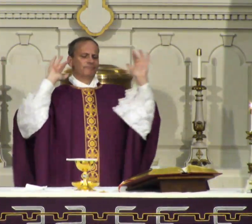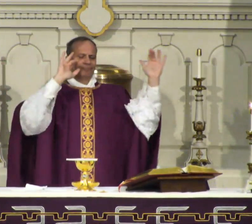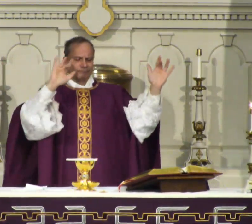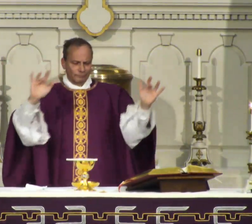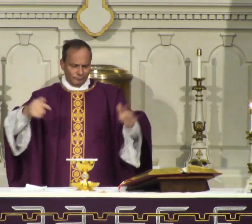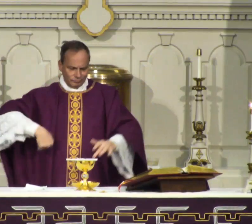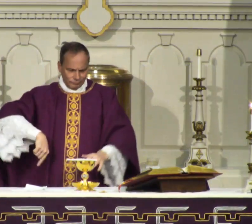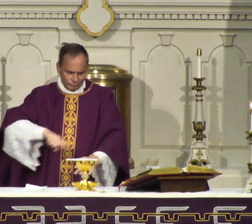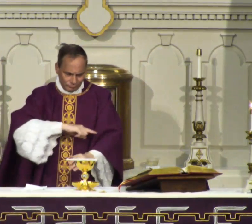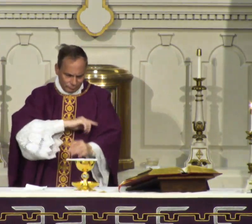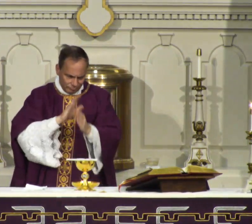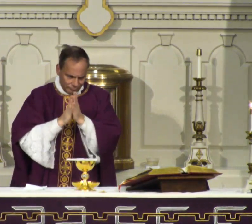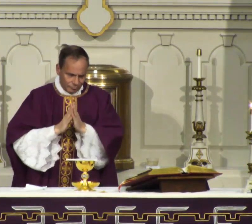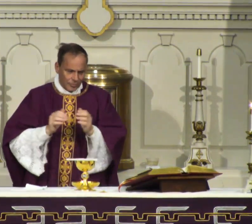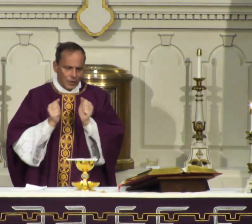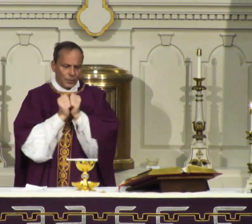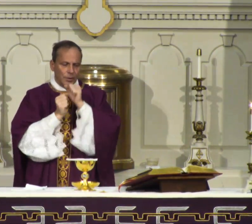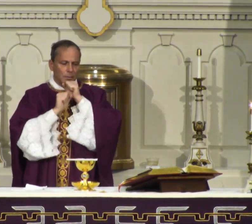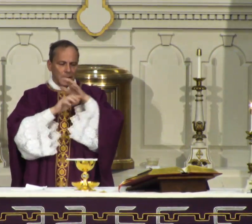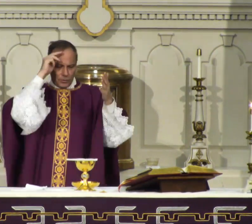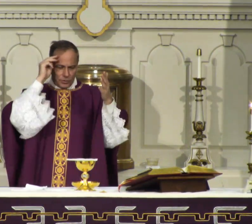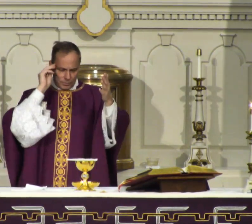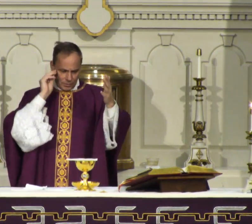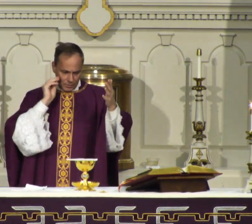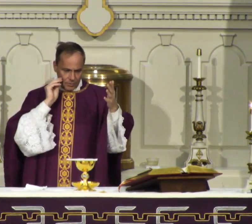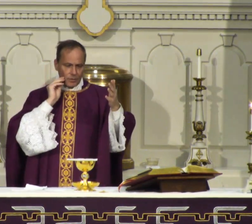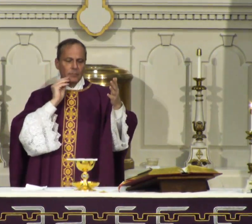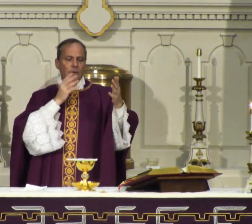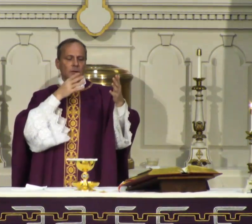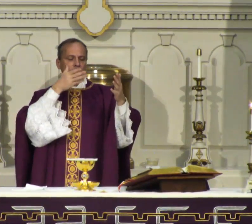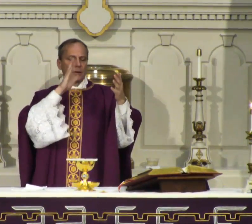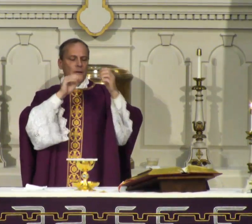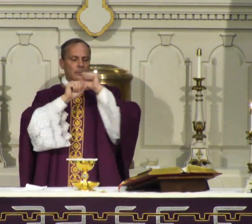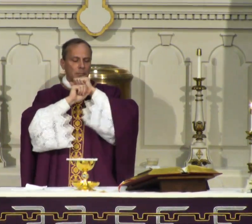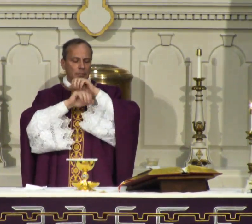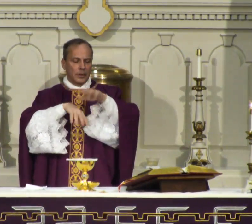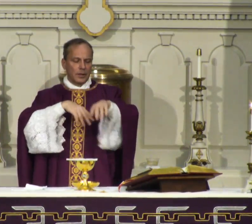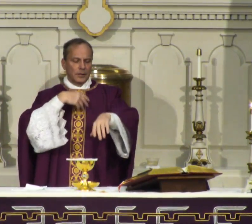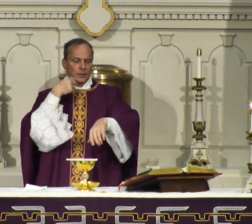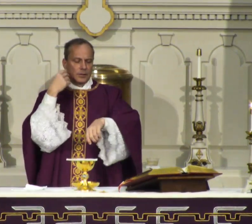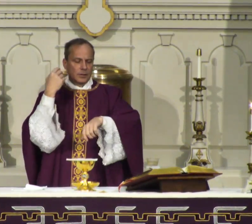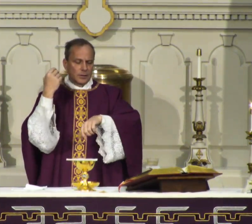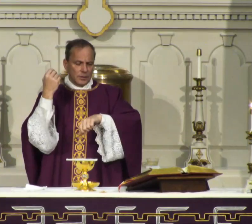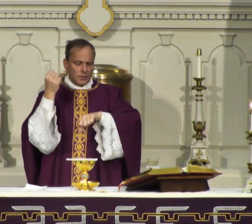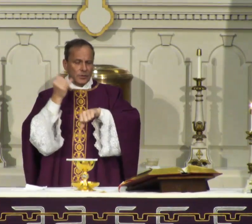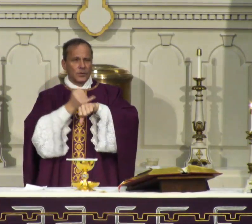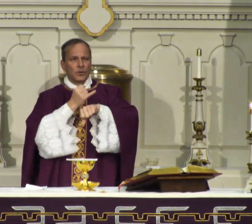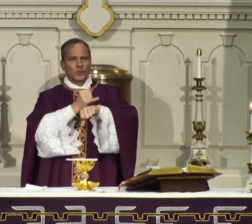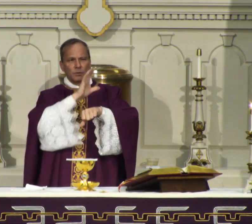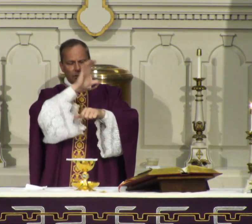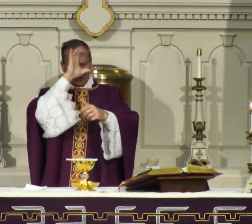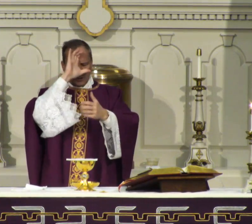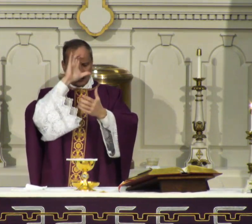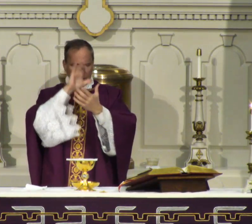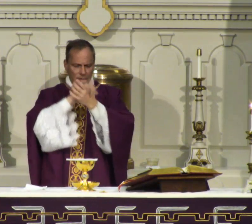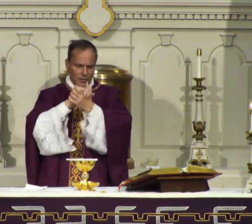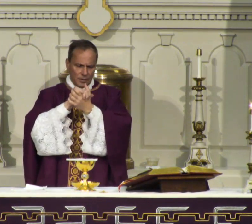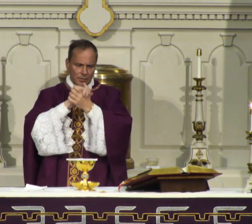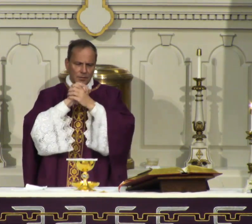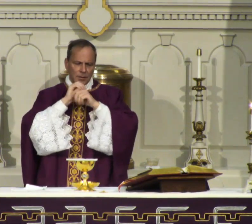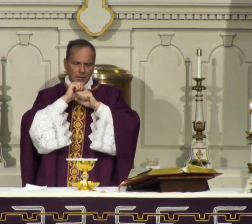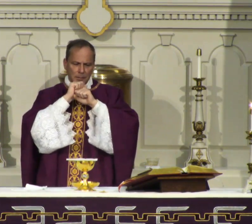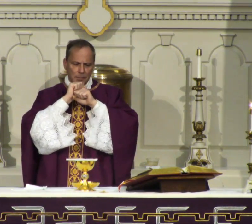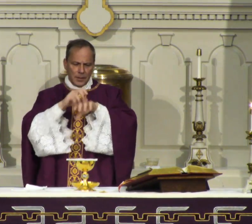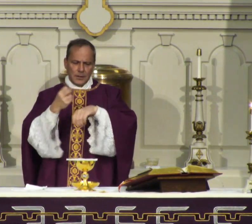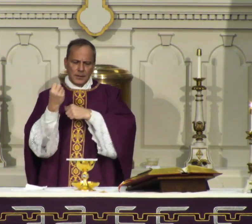into the light of your face. Have mercy on us all, we pray, that with the Blessed Virgin Mary, Mother of God, with Blessed